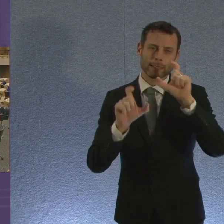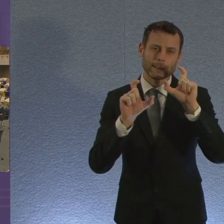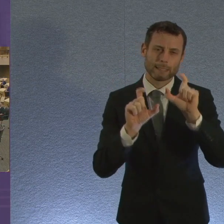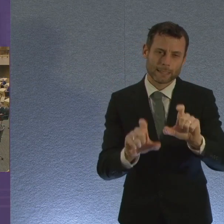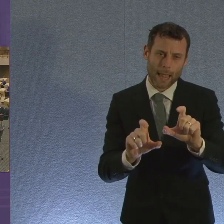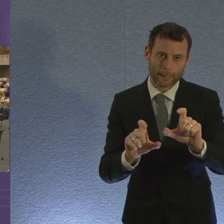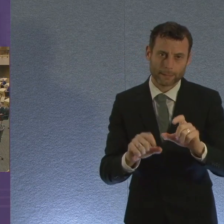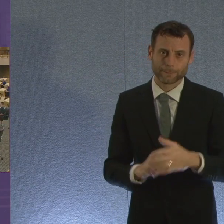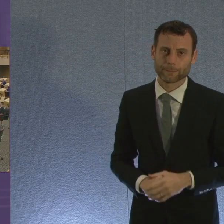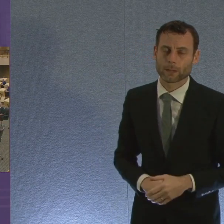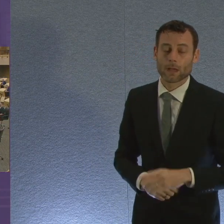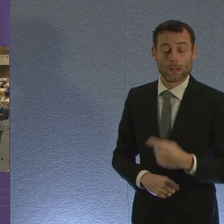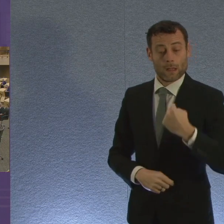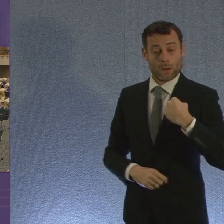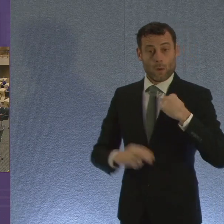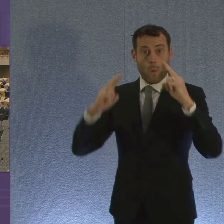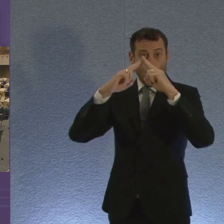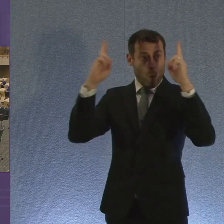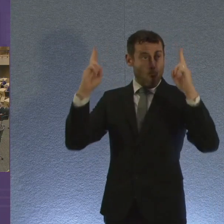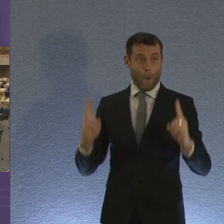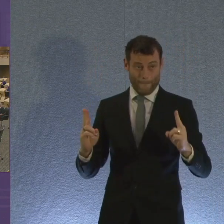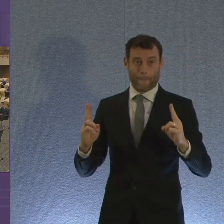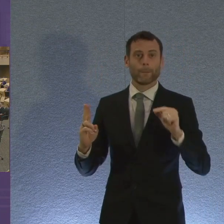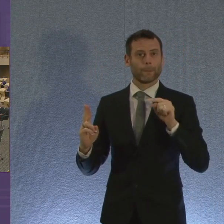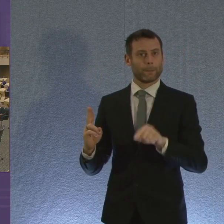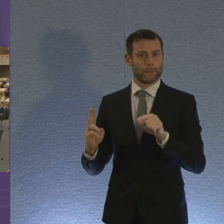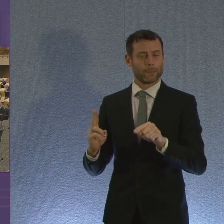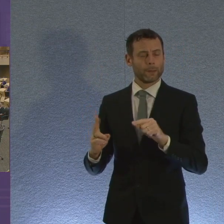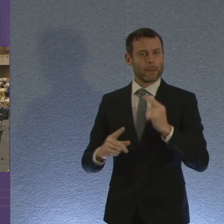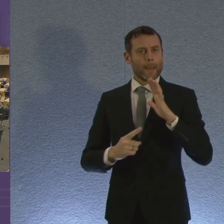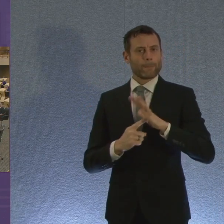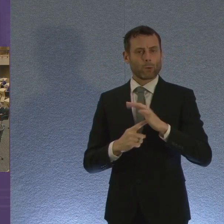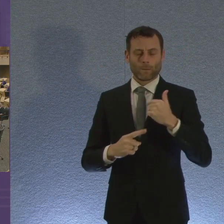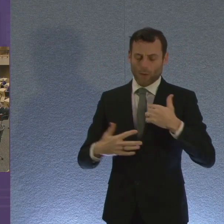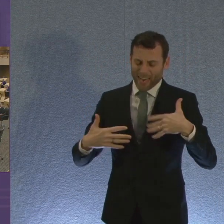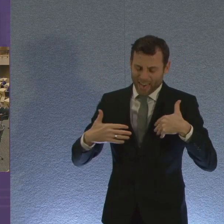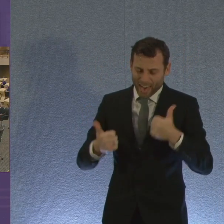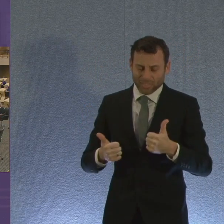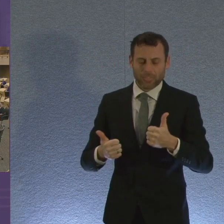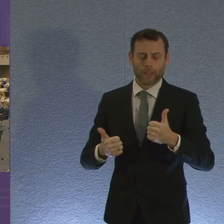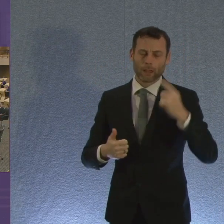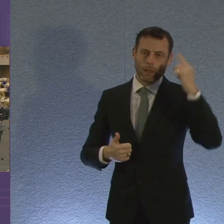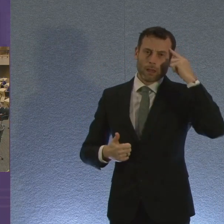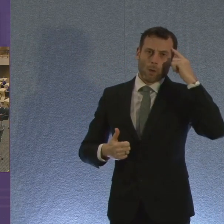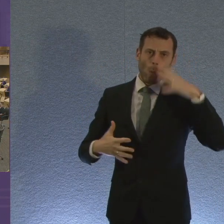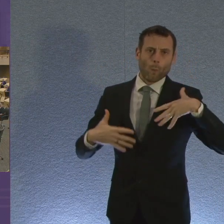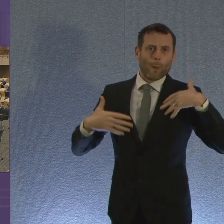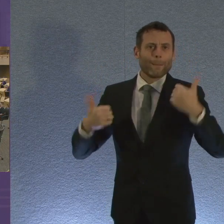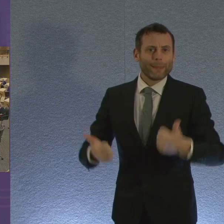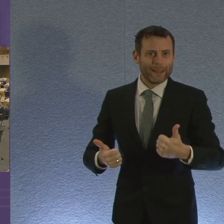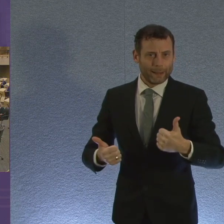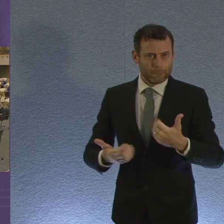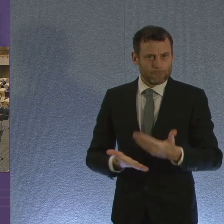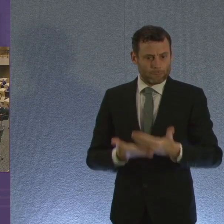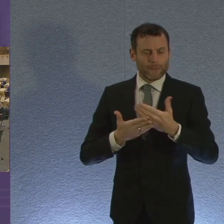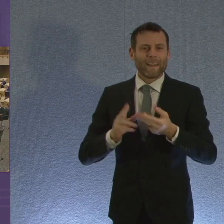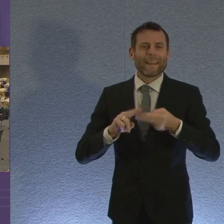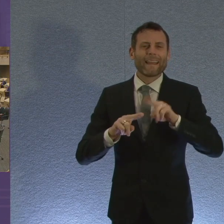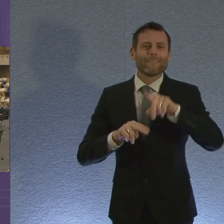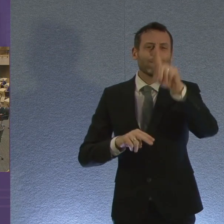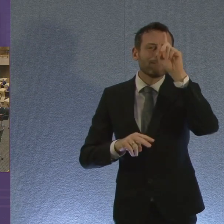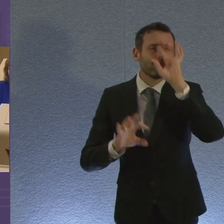very foundation of our health and well-being, and we can all imagine the impact if we did not have a safe and secure place to